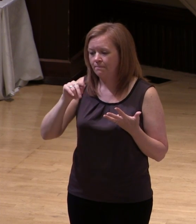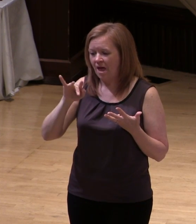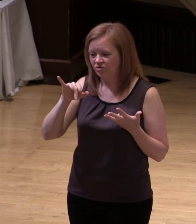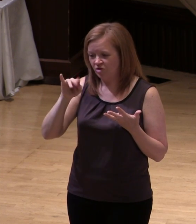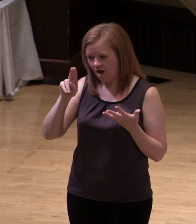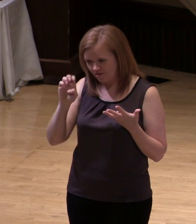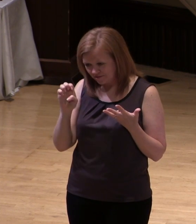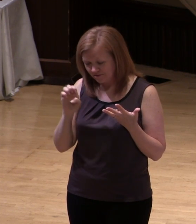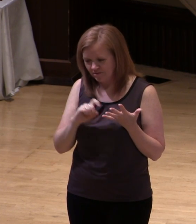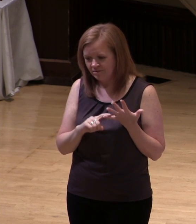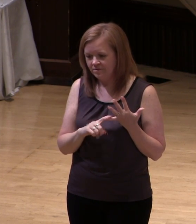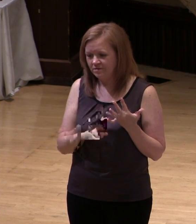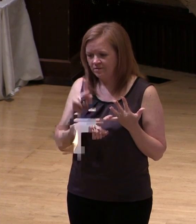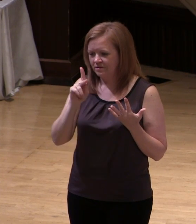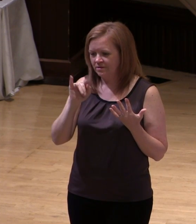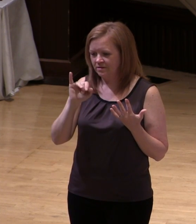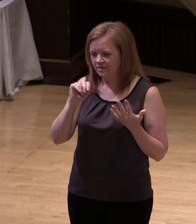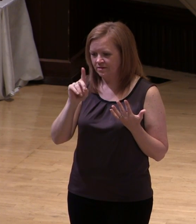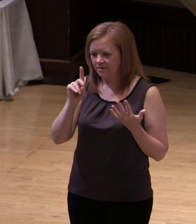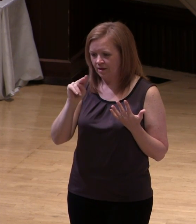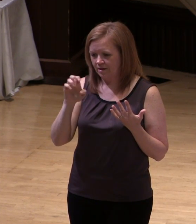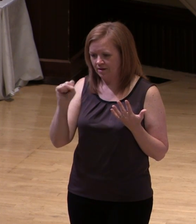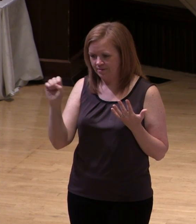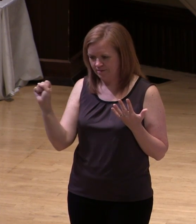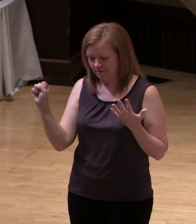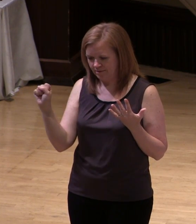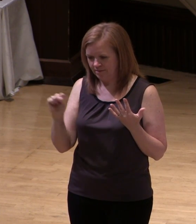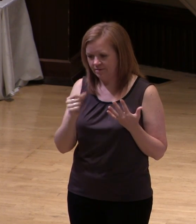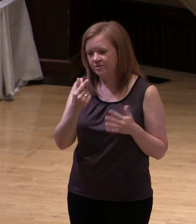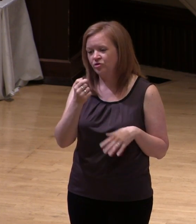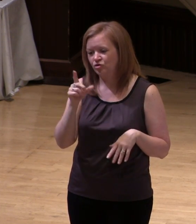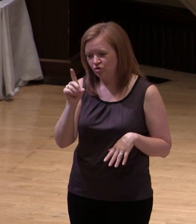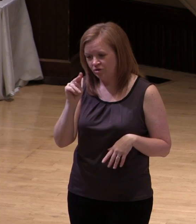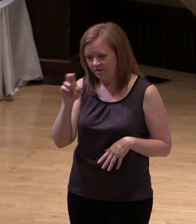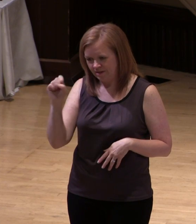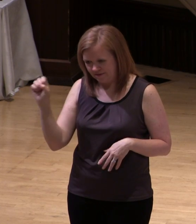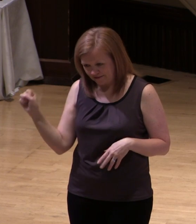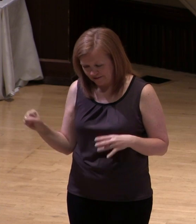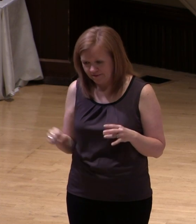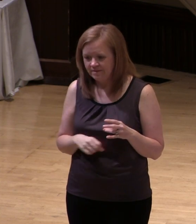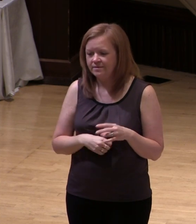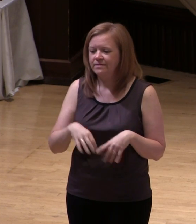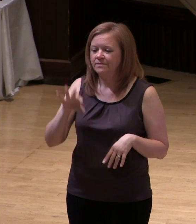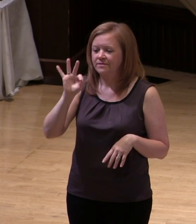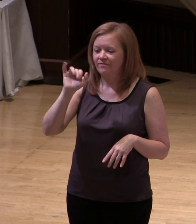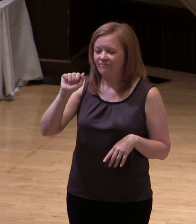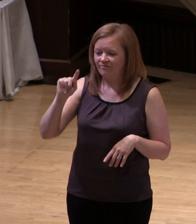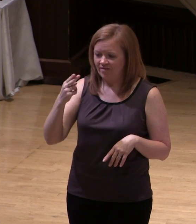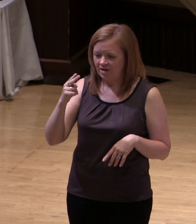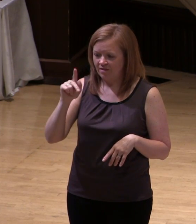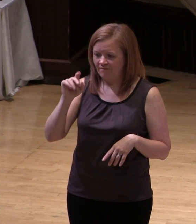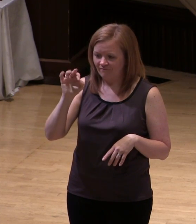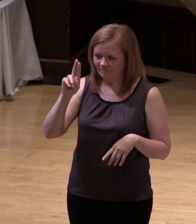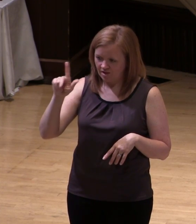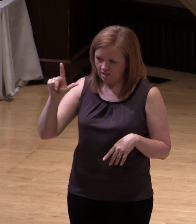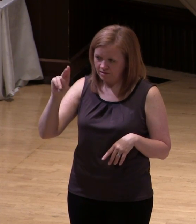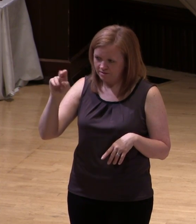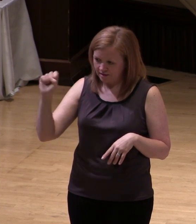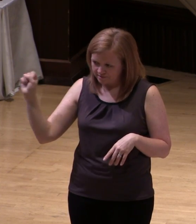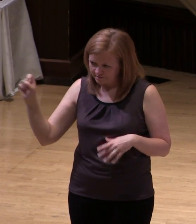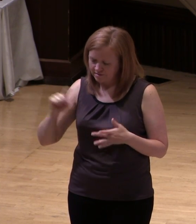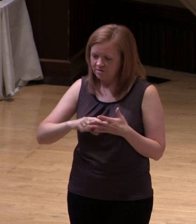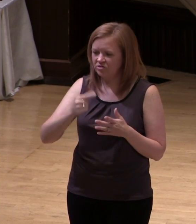patience, kindness, goodness, faithfulness,